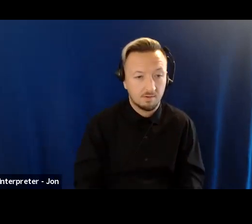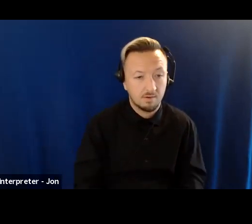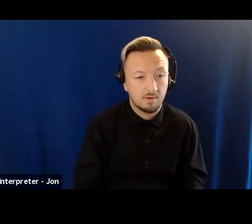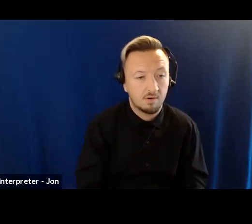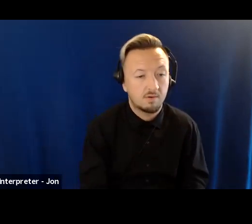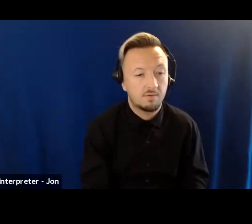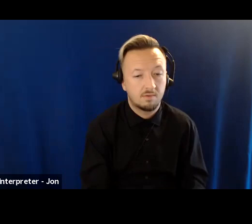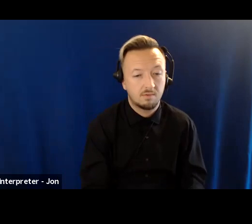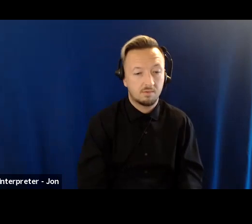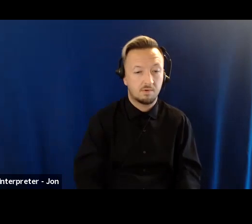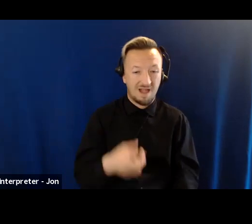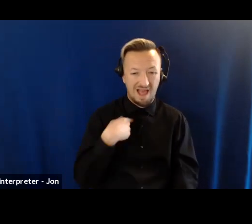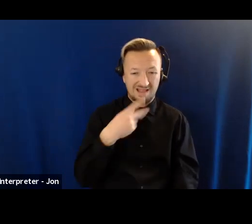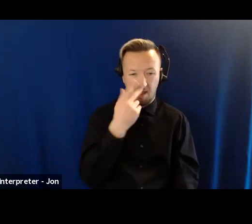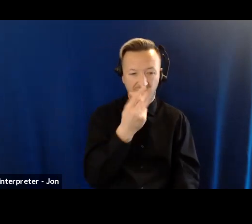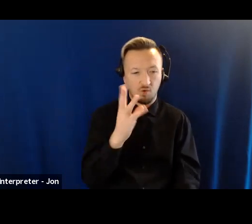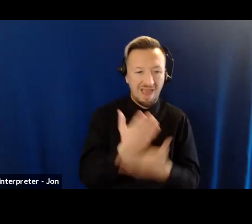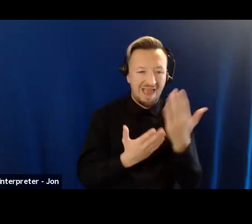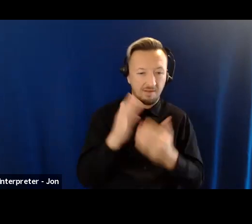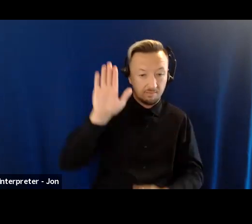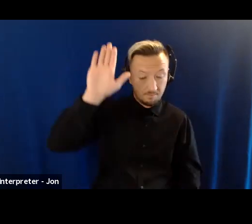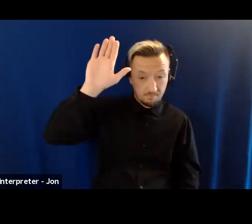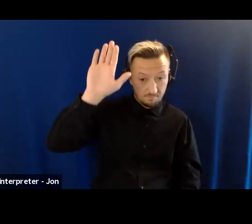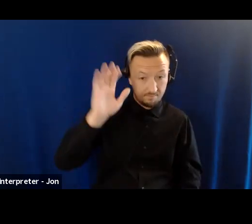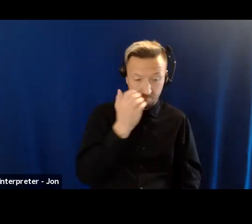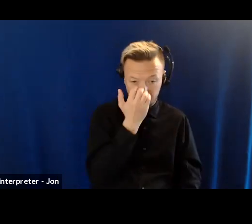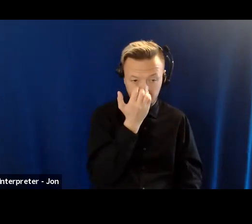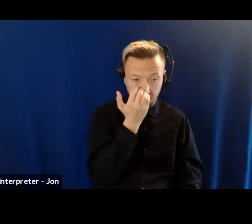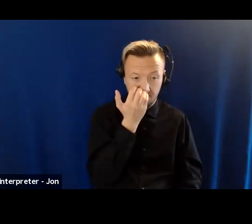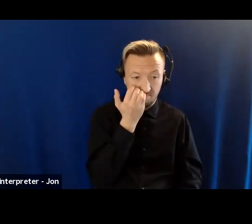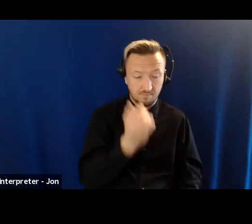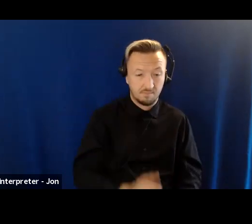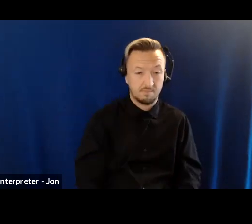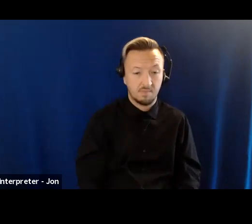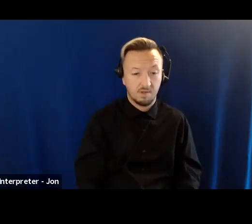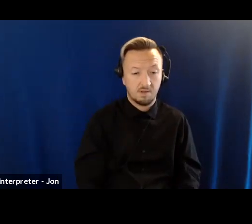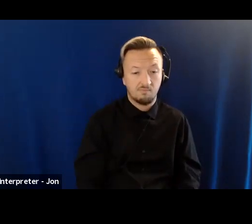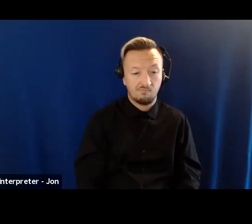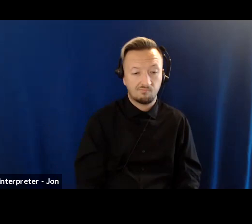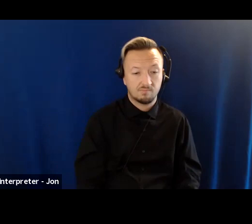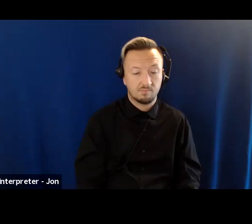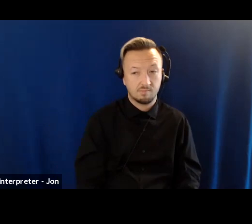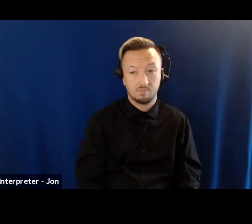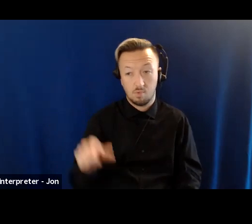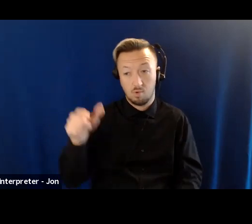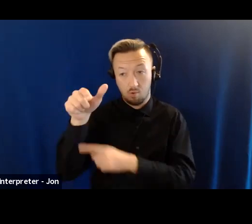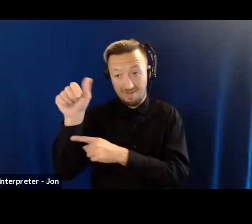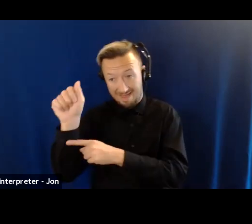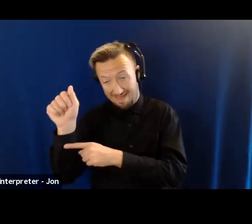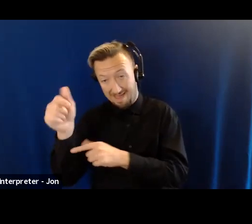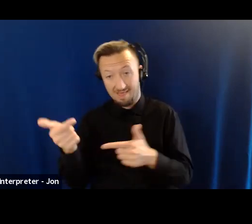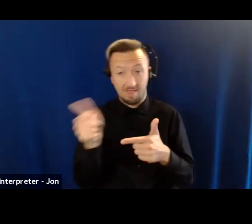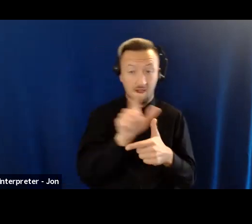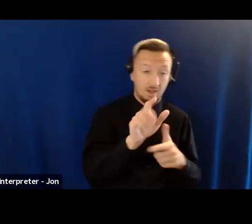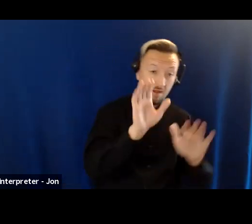We've also got a couple of hands raised as well. So I'll let you go ahead and decide if you want to answer the ones in the Q&A and then go to the hands